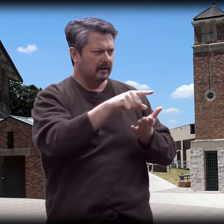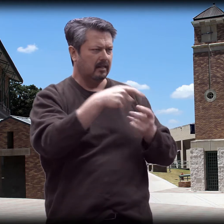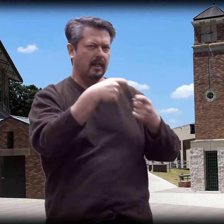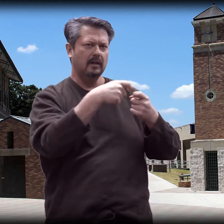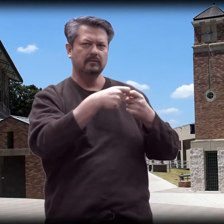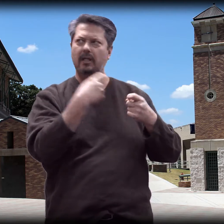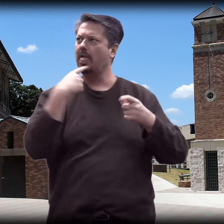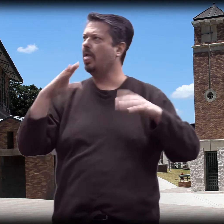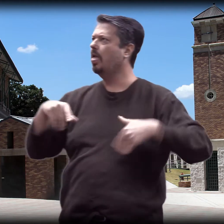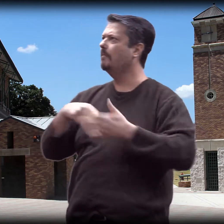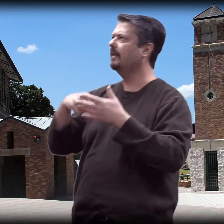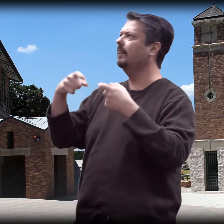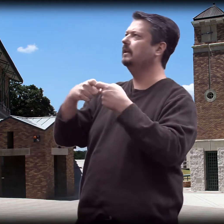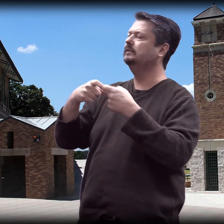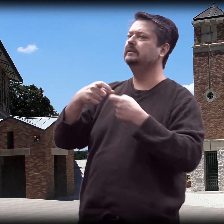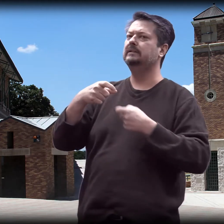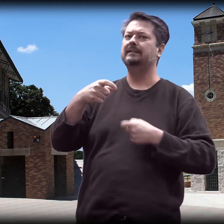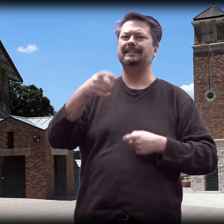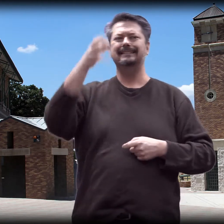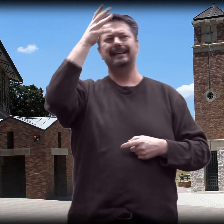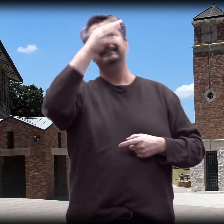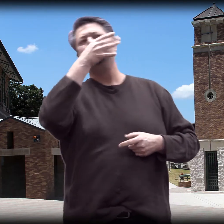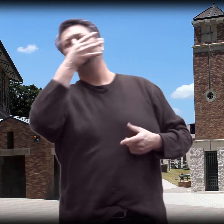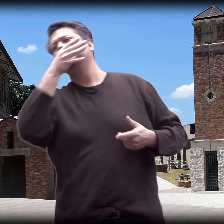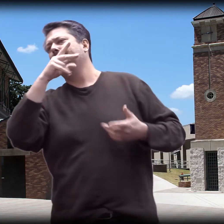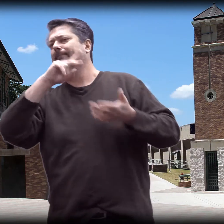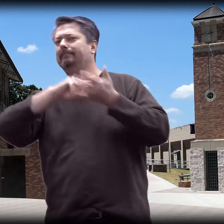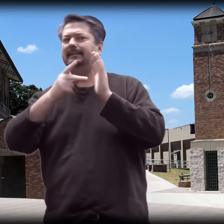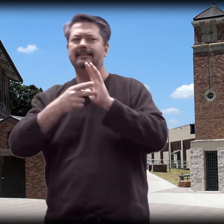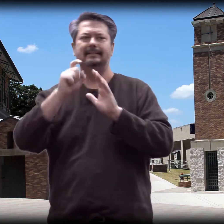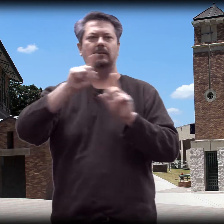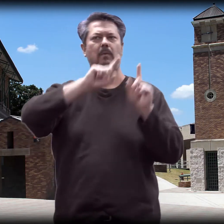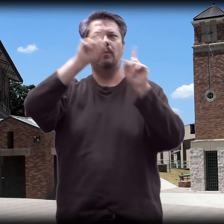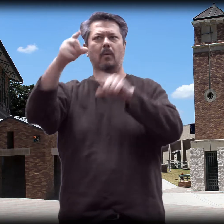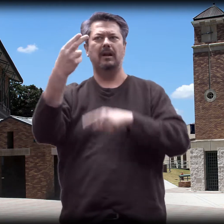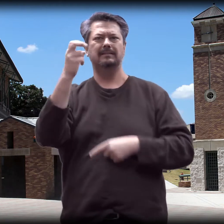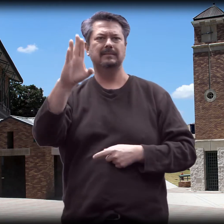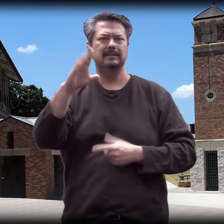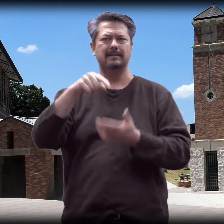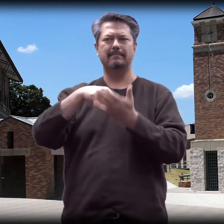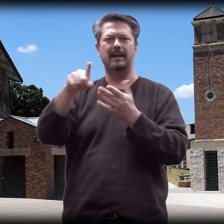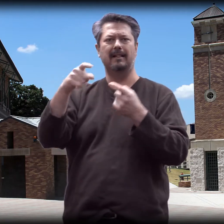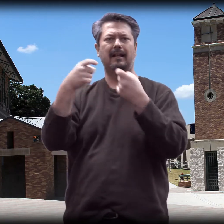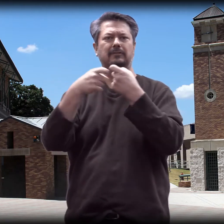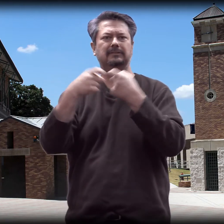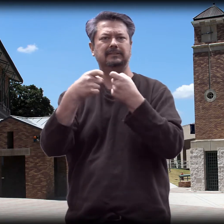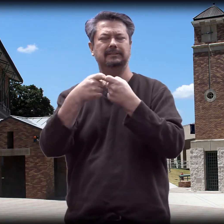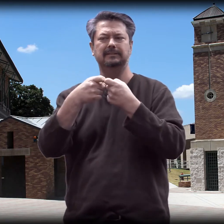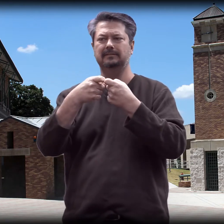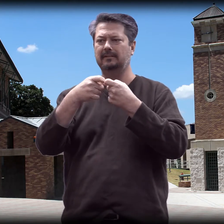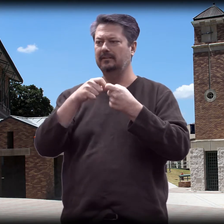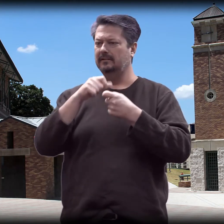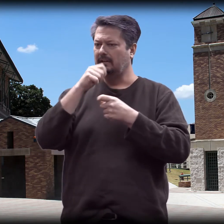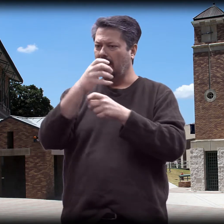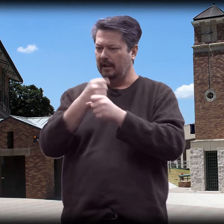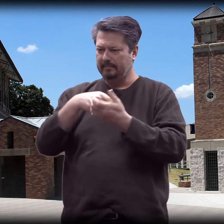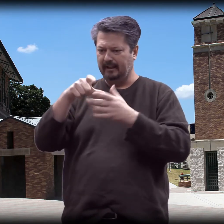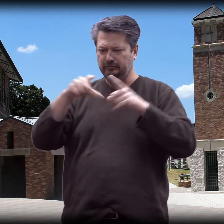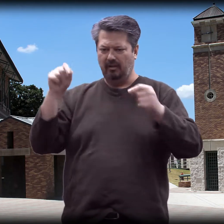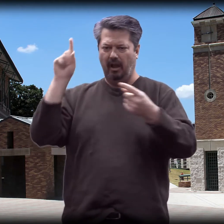electric bill?" And the mom says, "I didn't pay the electric bill." And the dad says, "Oh no, that means we need to go to HEB, we need to pay the electric bill." "Oh, we don't get a paycheck until